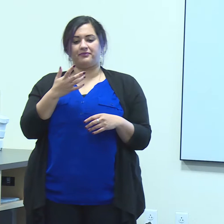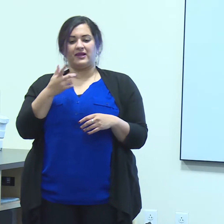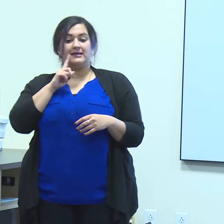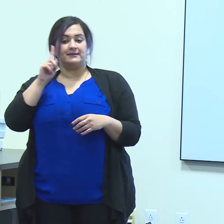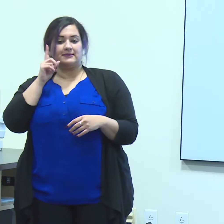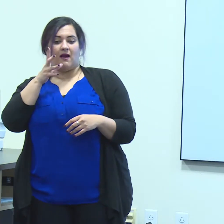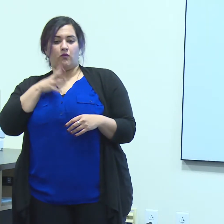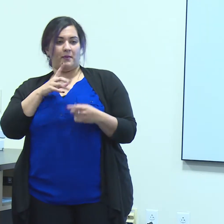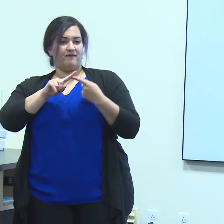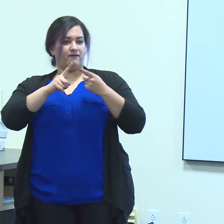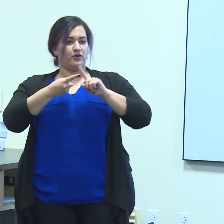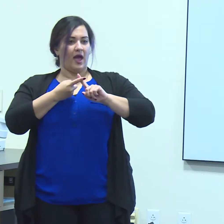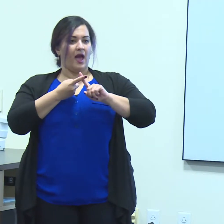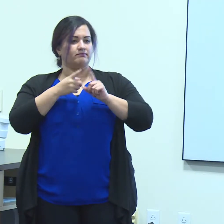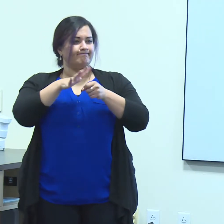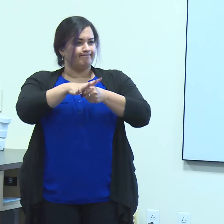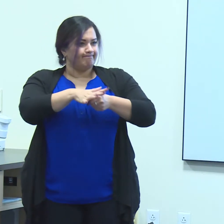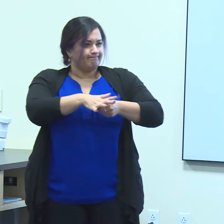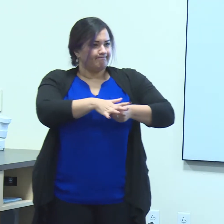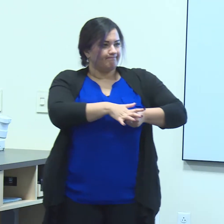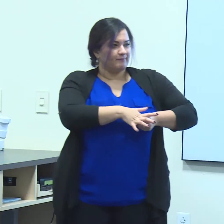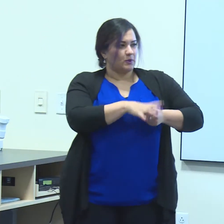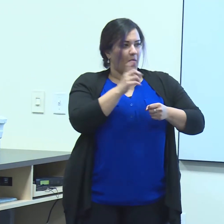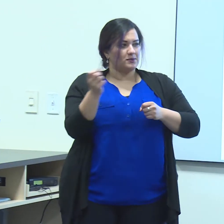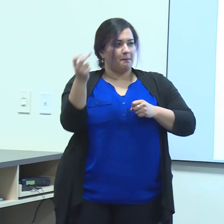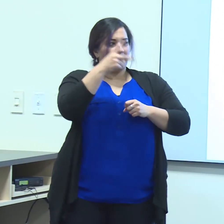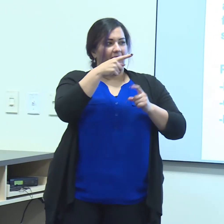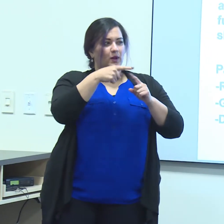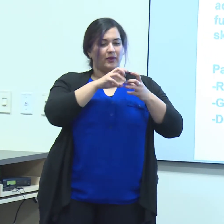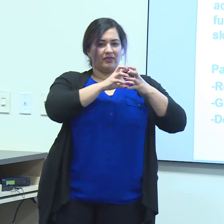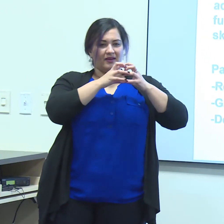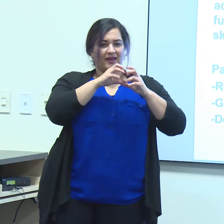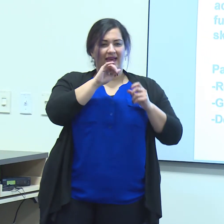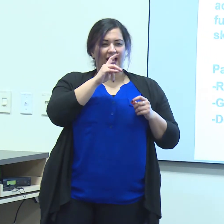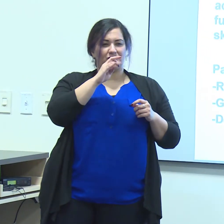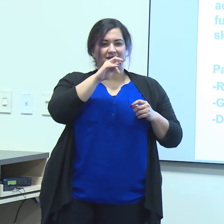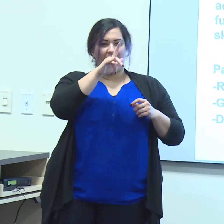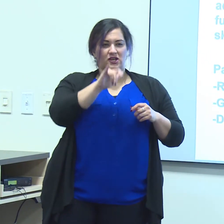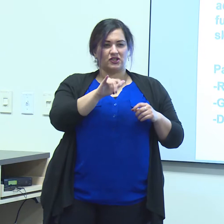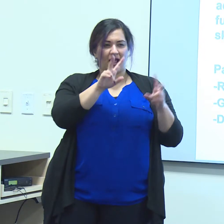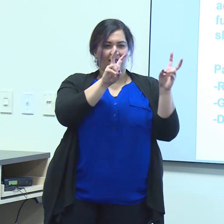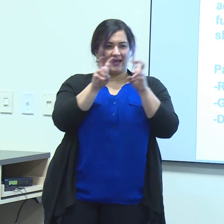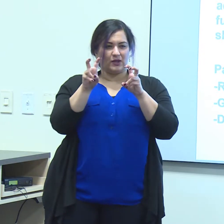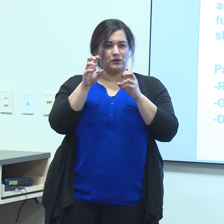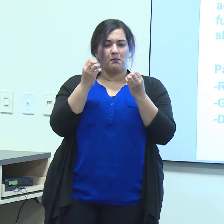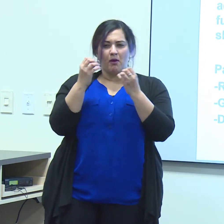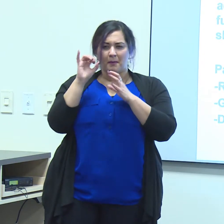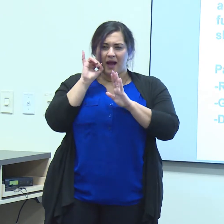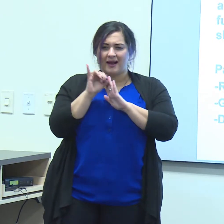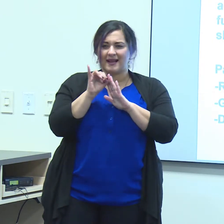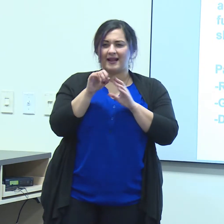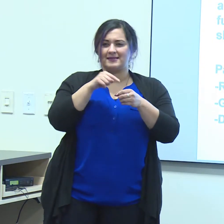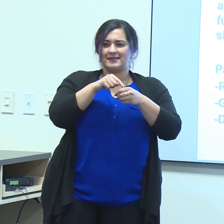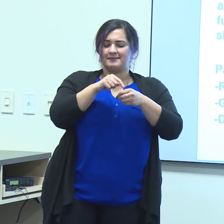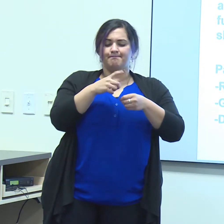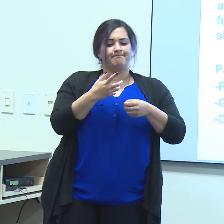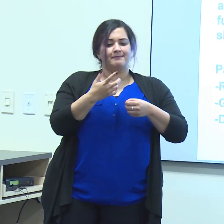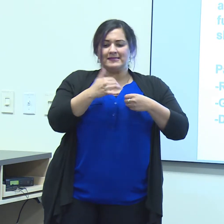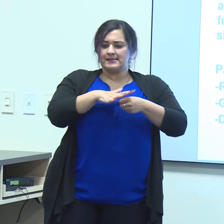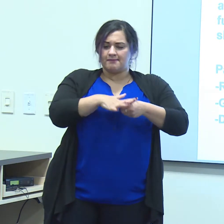I see many of my deaf female friends, it goes back to this intersectionality issue. They feel very oppressed or that they